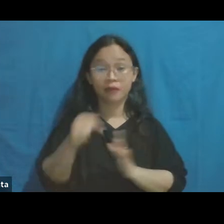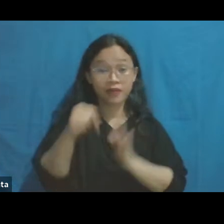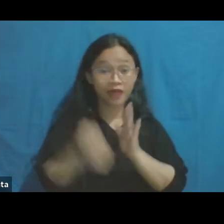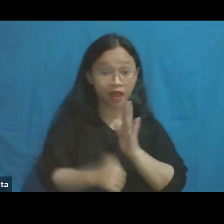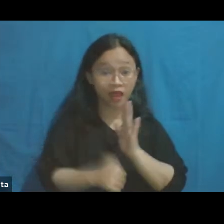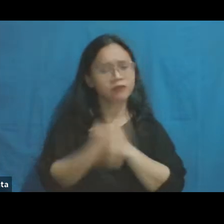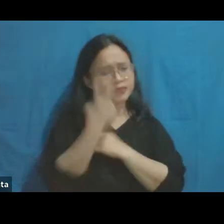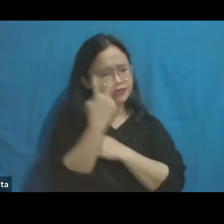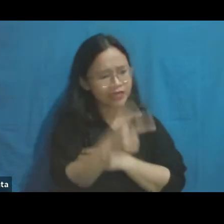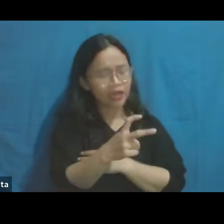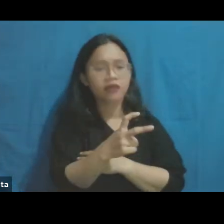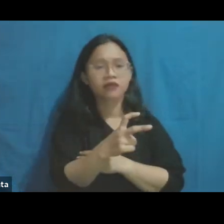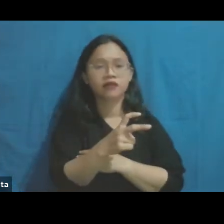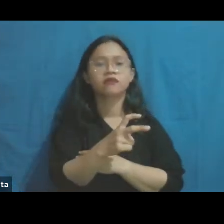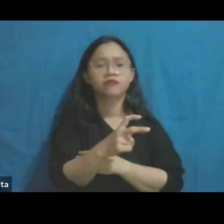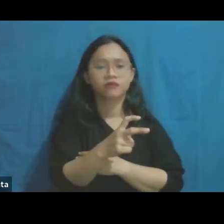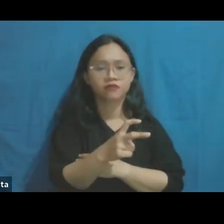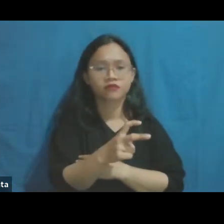under Ben Anderson.